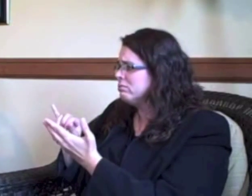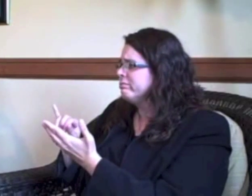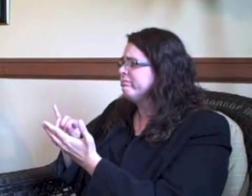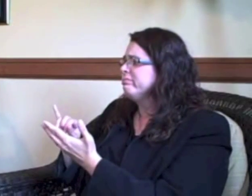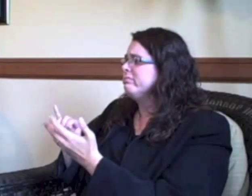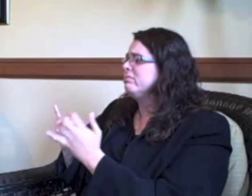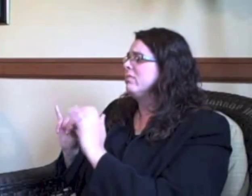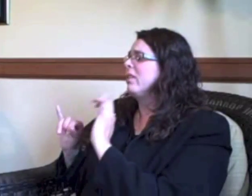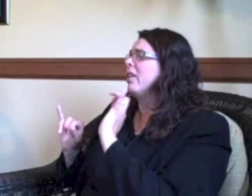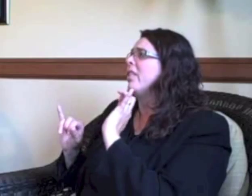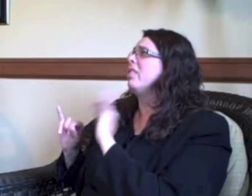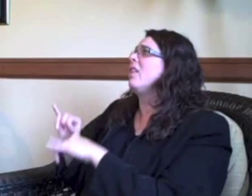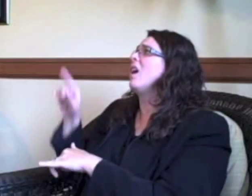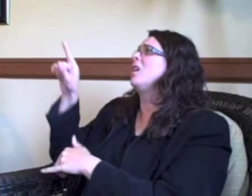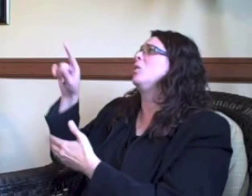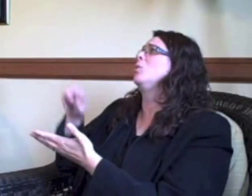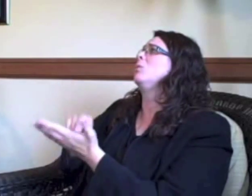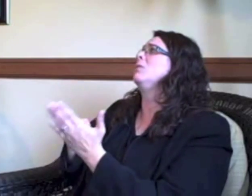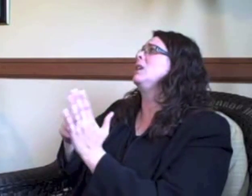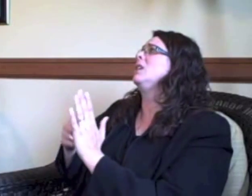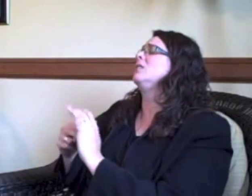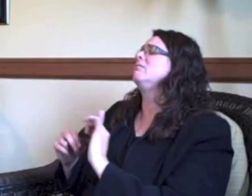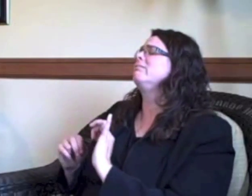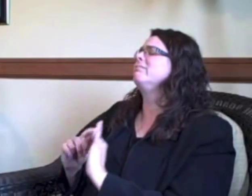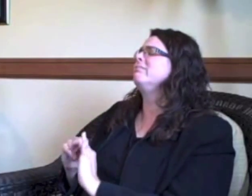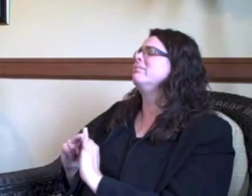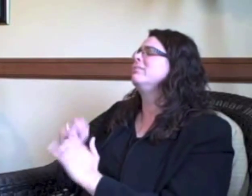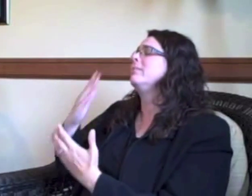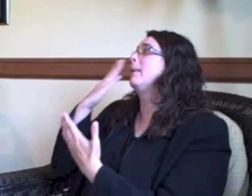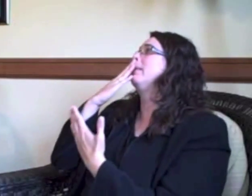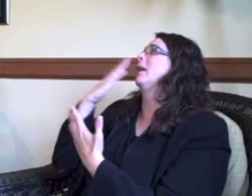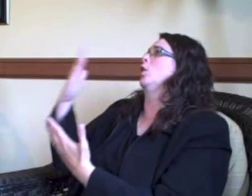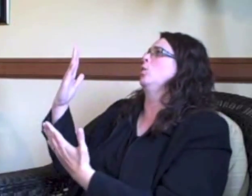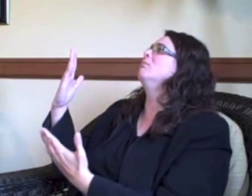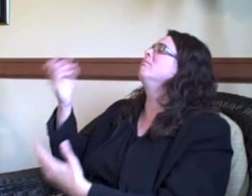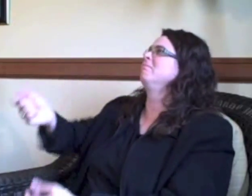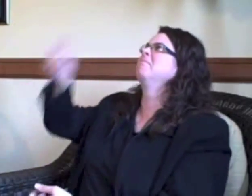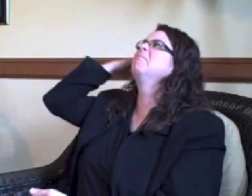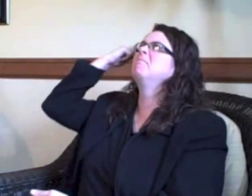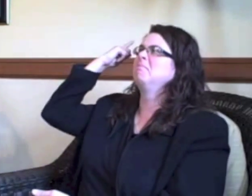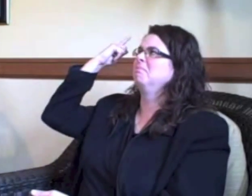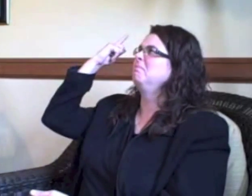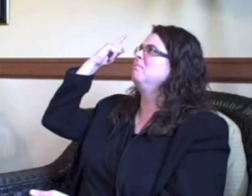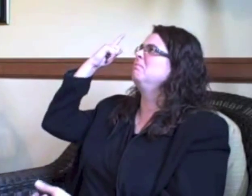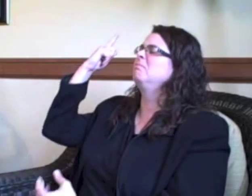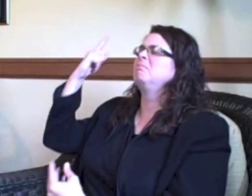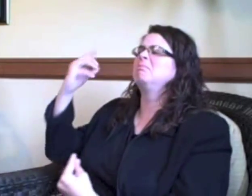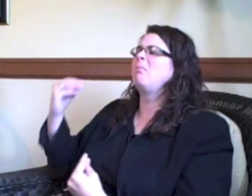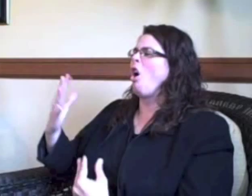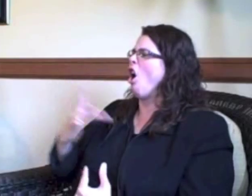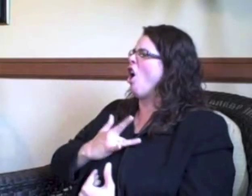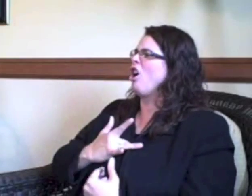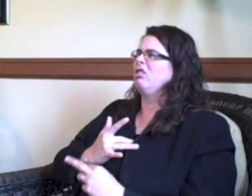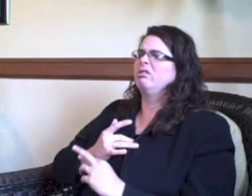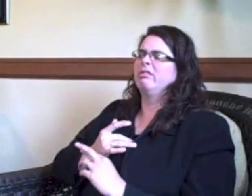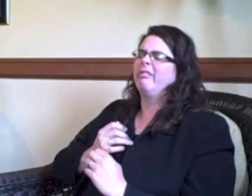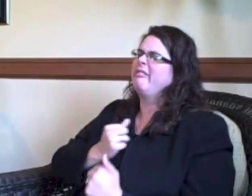started reading more, then I knew that that's what he meant and had planned for me. And I was so thankful because I